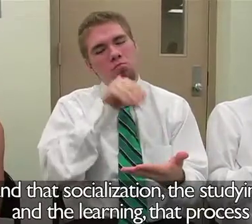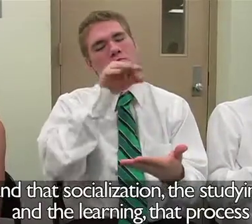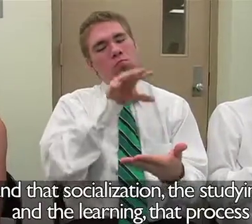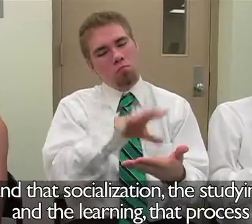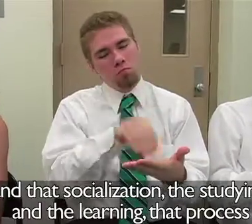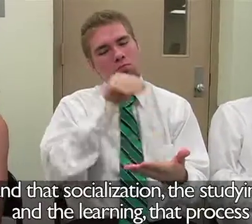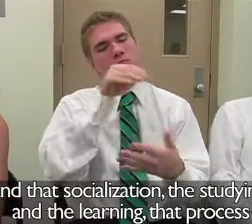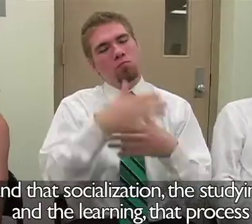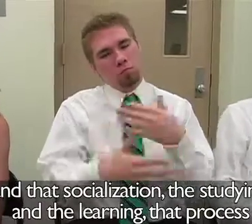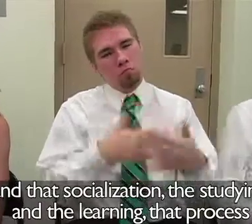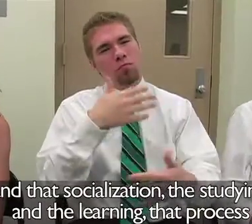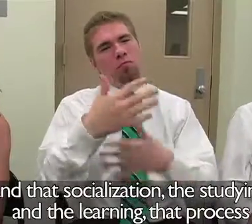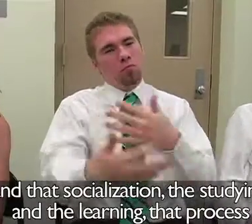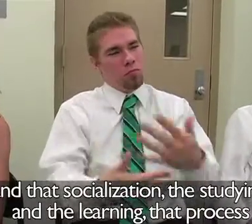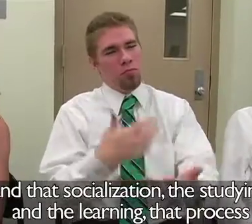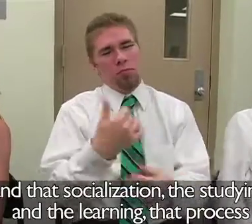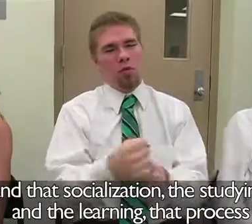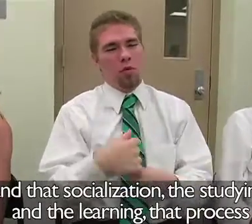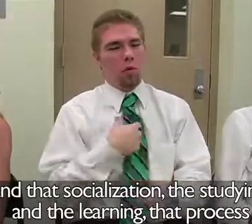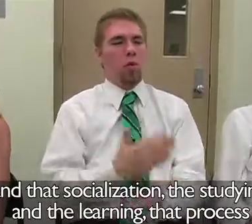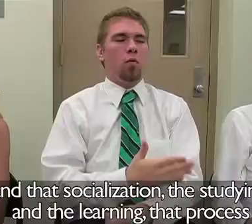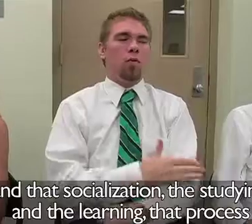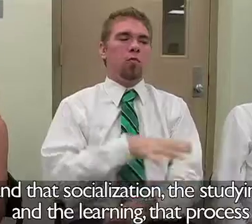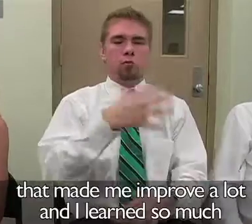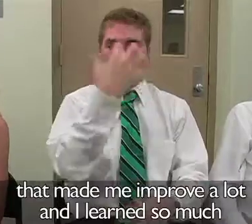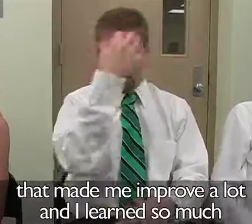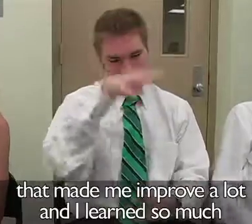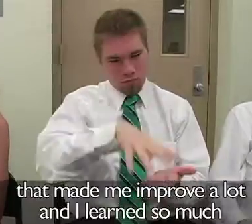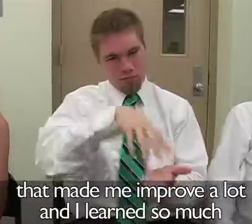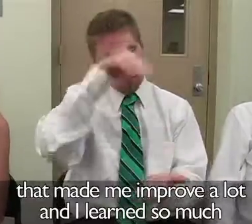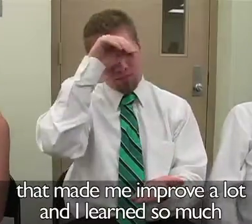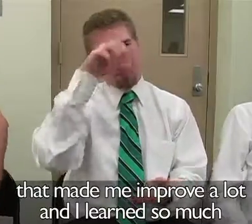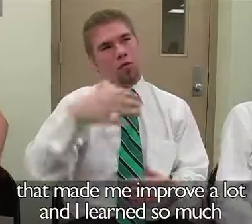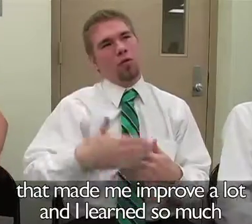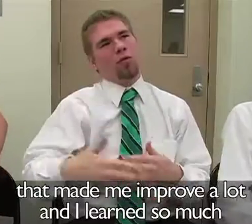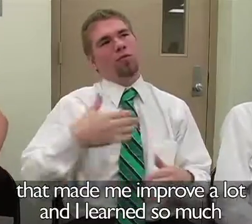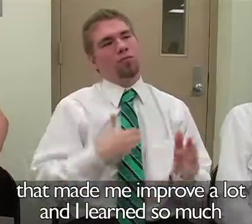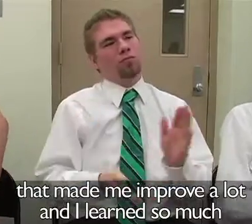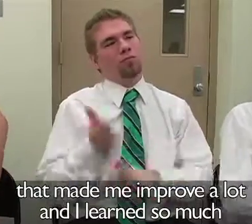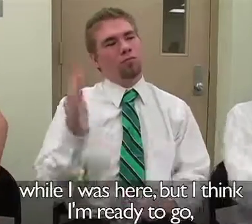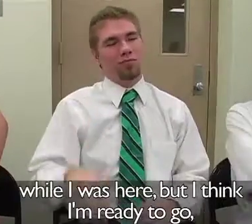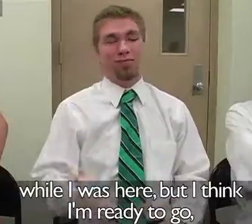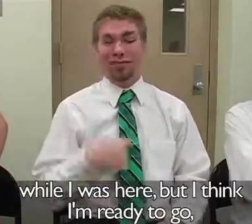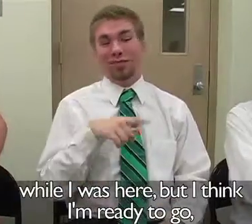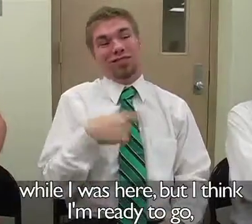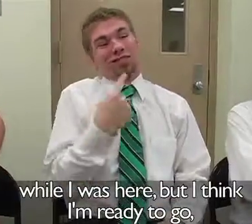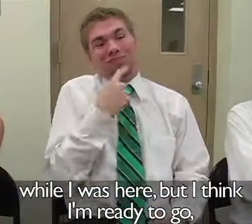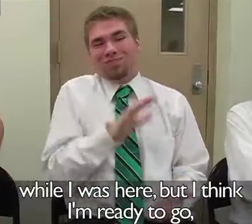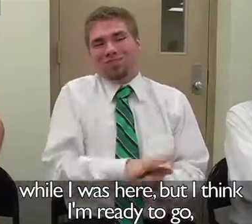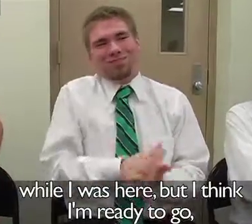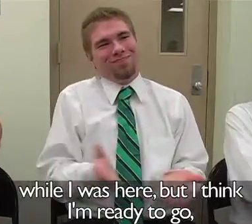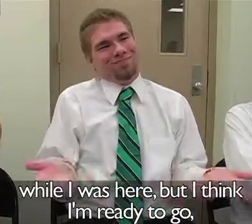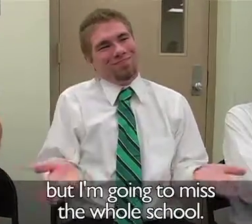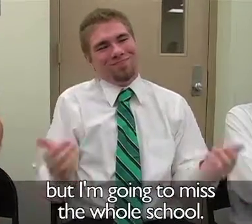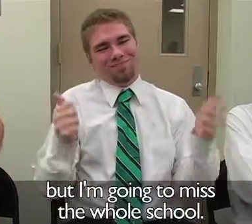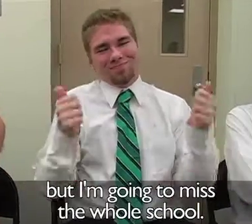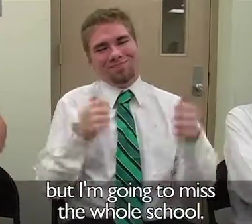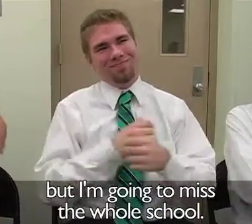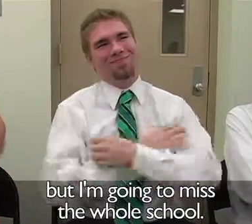studying and the learning, all that process, that made me improve a lot. And I learned so much while I was here. But I think I'm ready to go. But I'm going to miss the